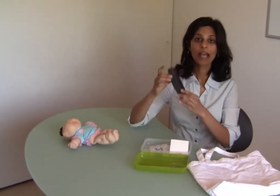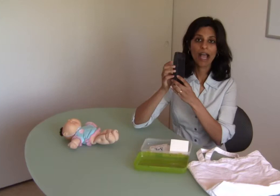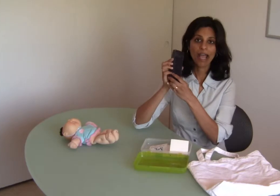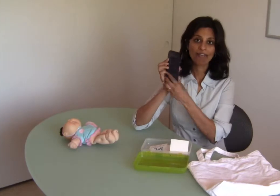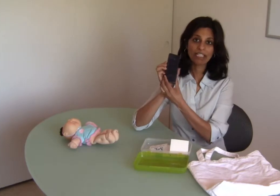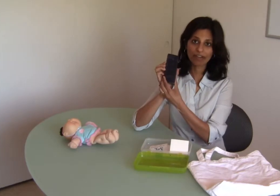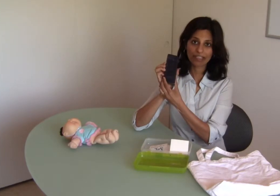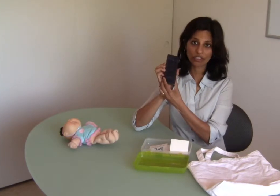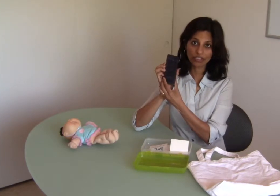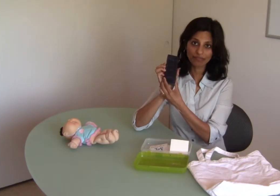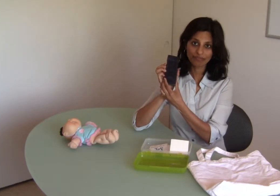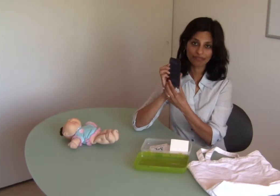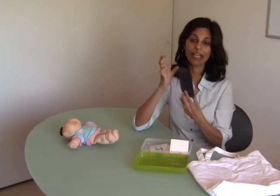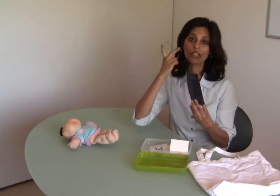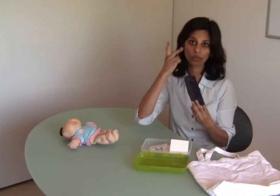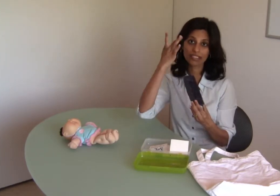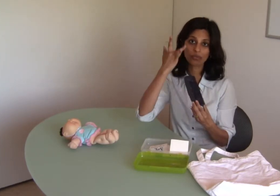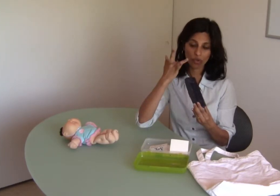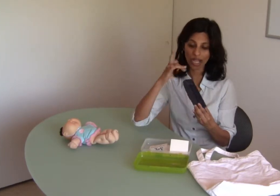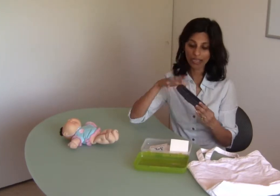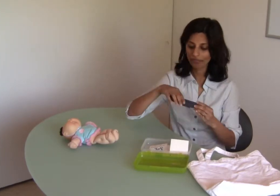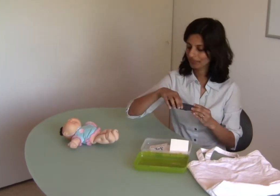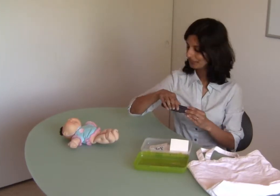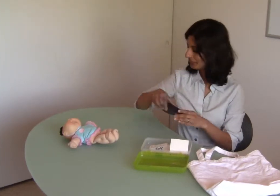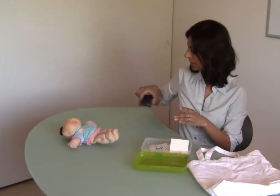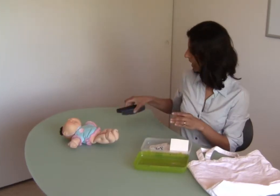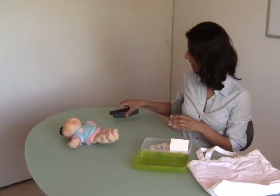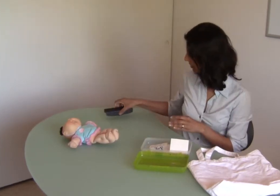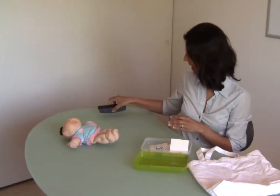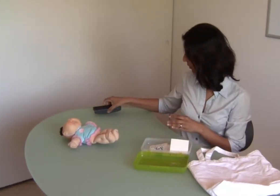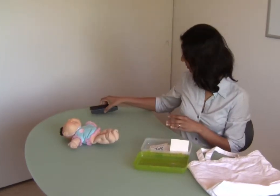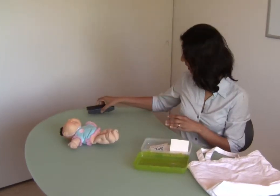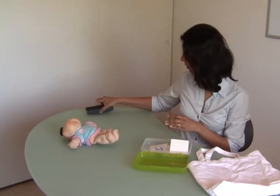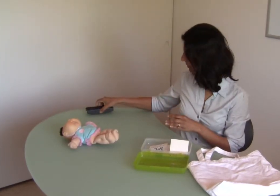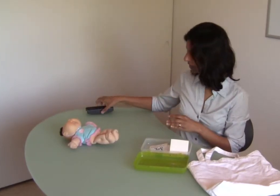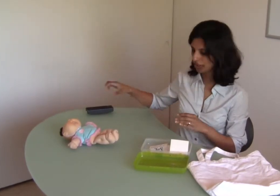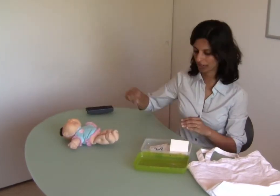I have an eraser, and you will see why. So I will put it over here.